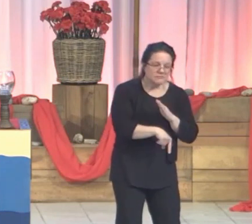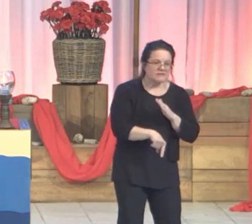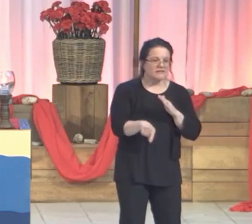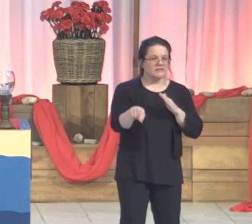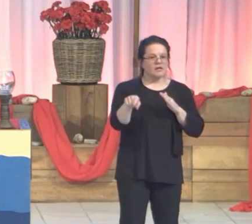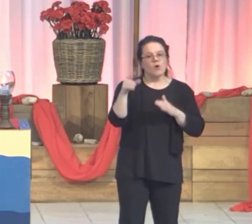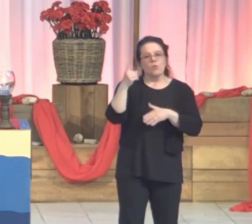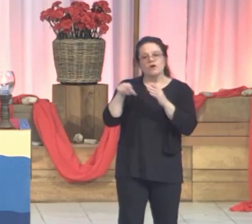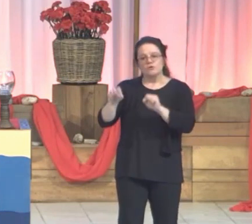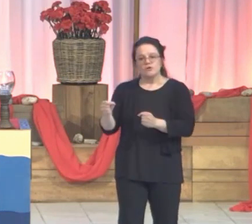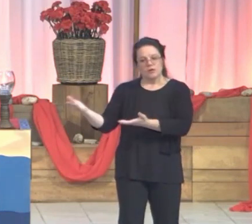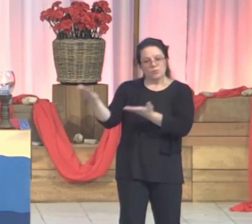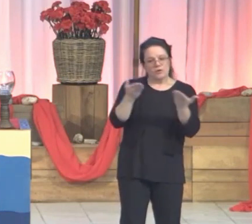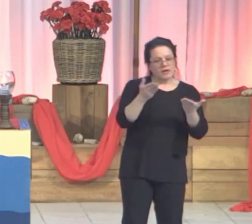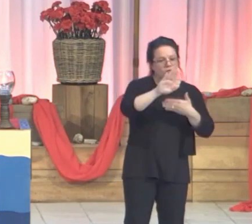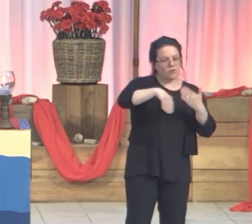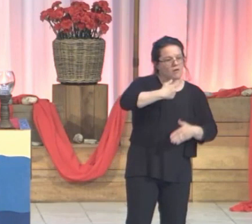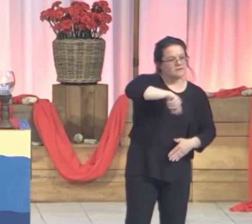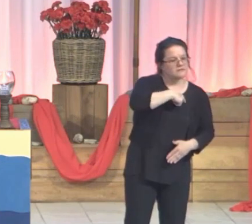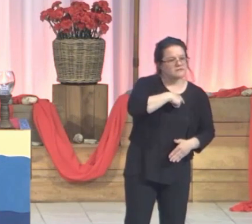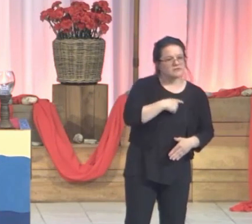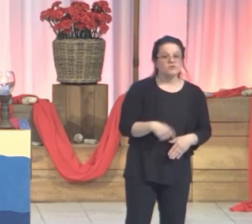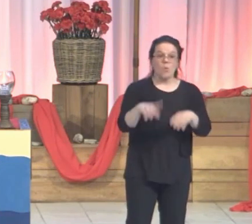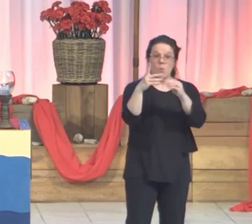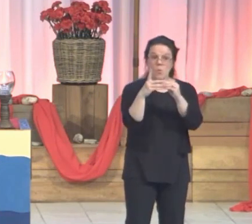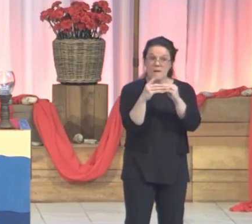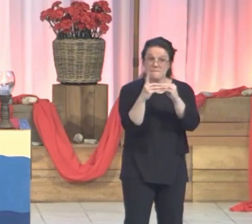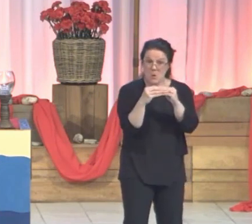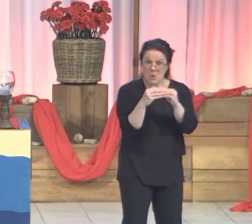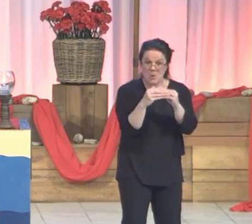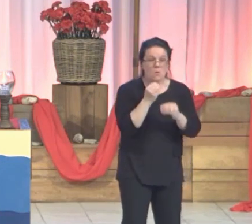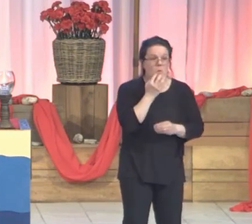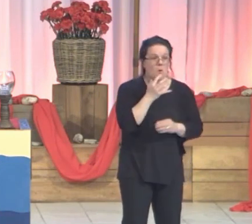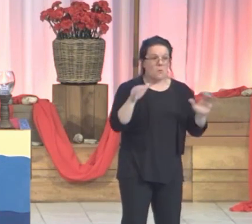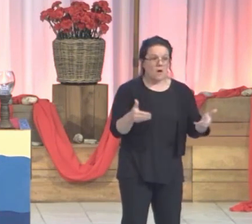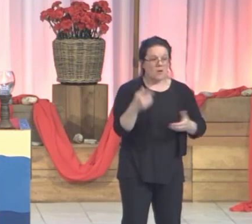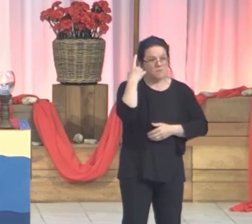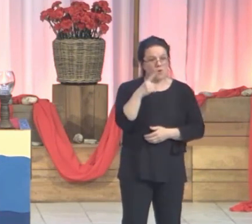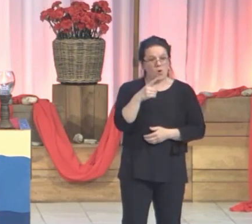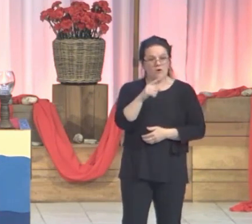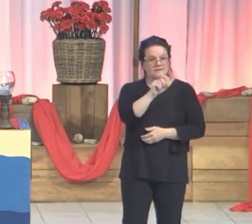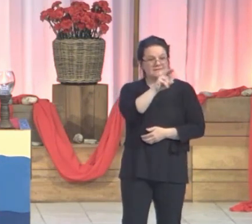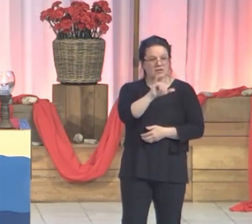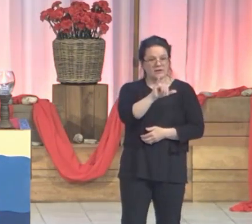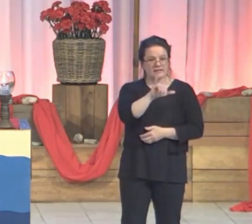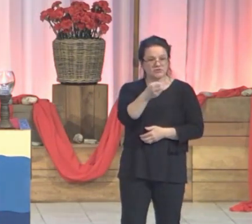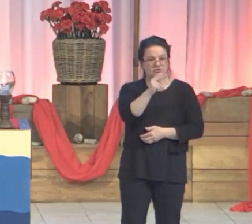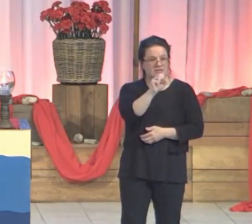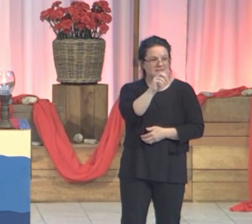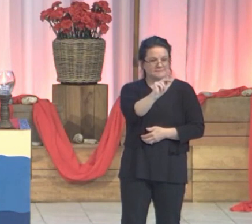you have brought to us. So how about one more really warm welcome for Terry Nelson Johnson? And this